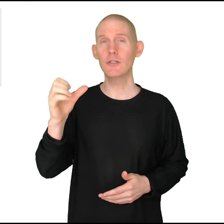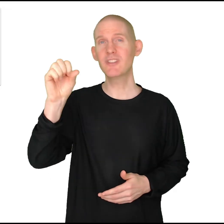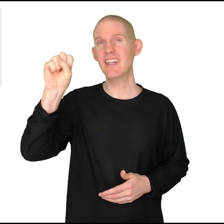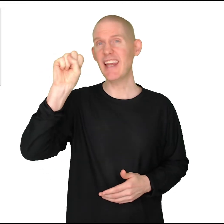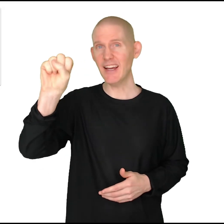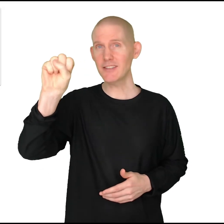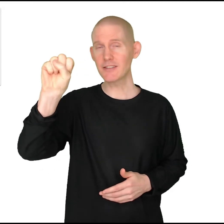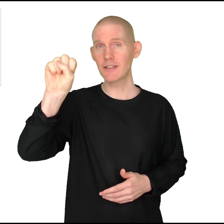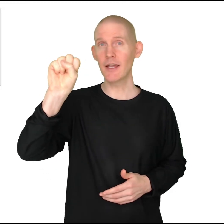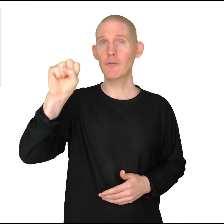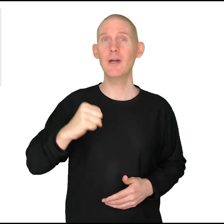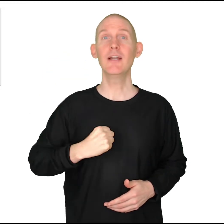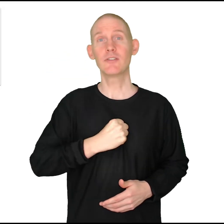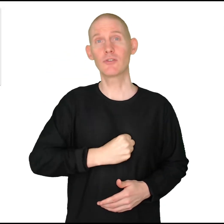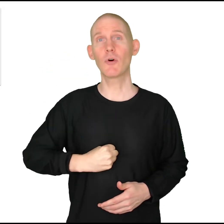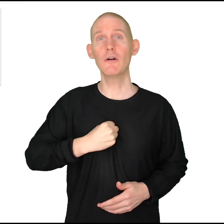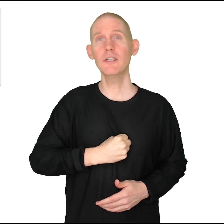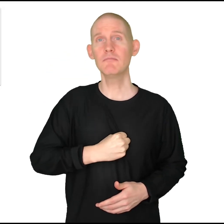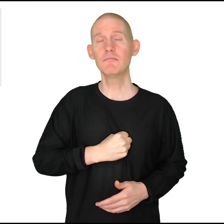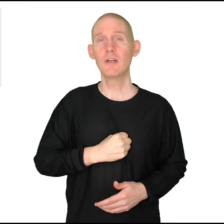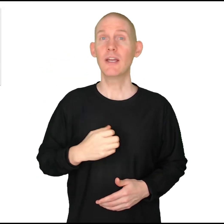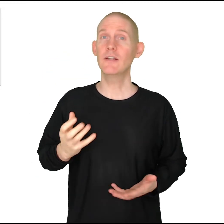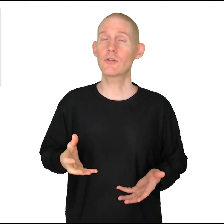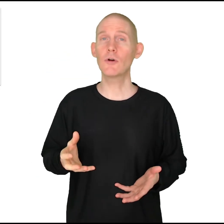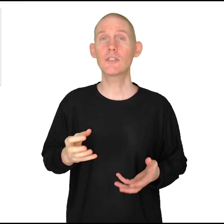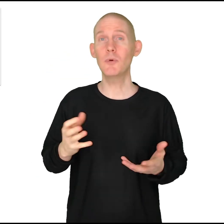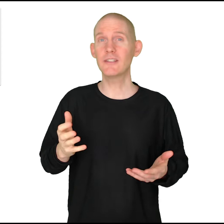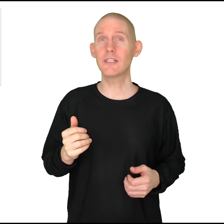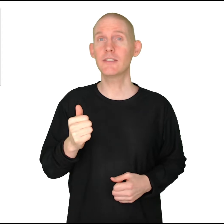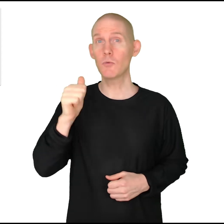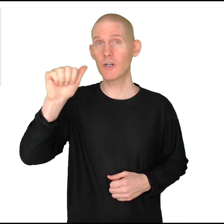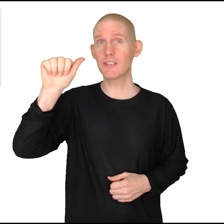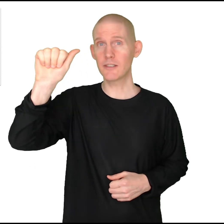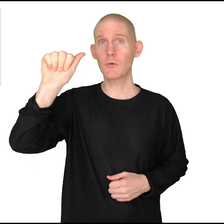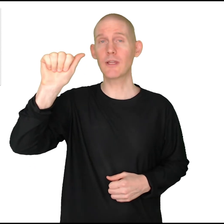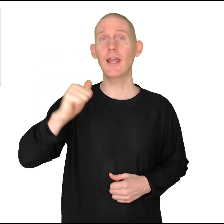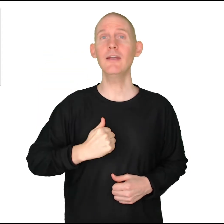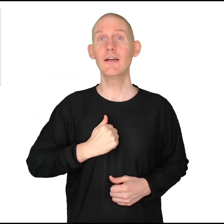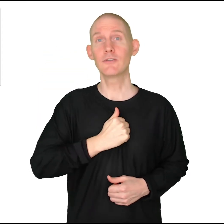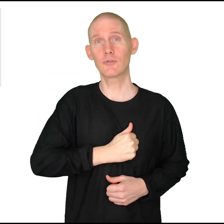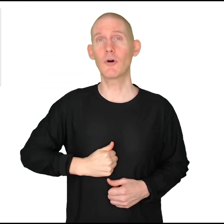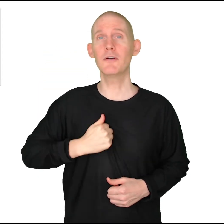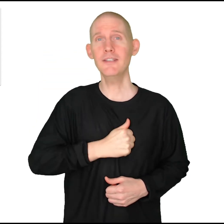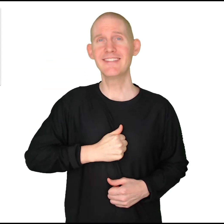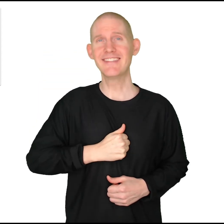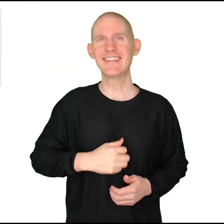an S in the alphabet, sorry. In this course, to be consistent, we're going to stick with the A, sorry. All